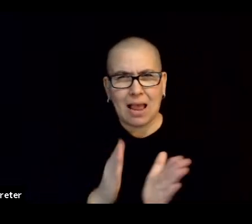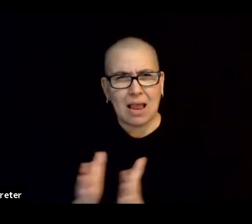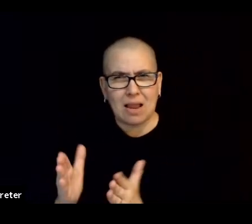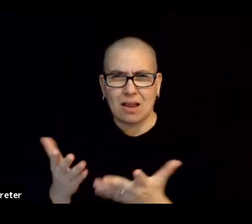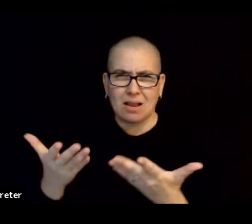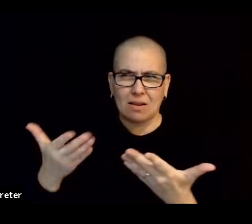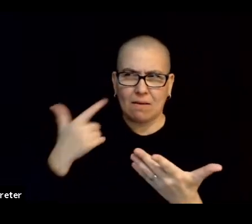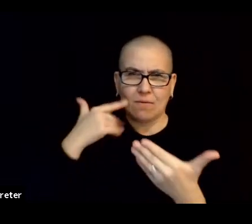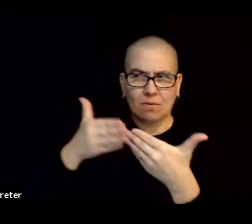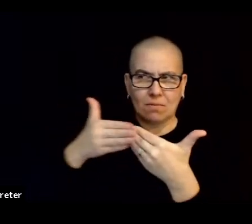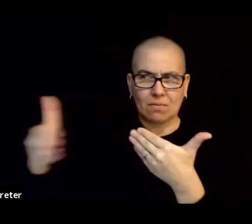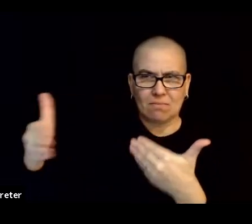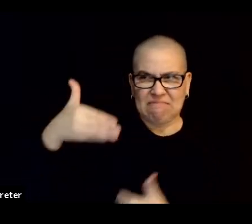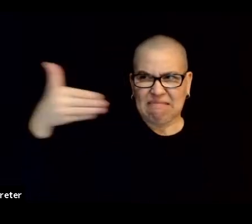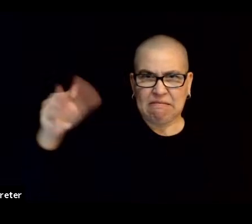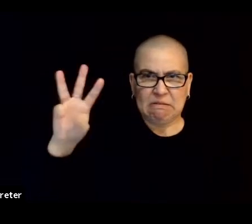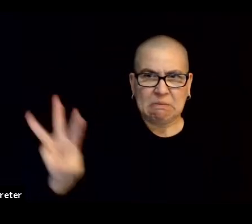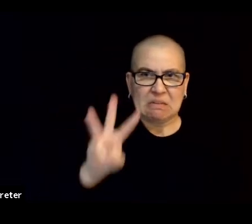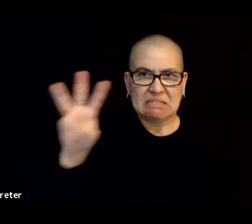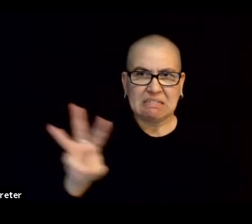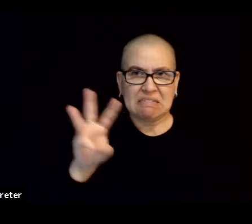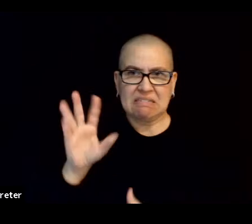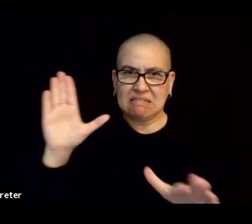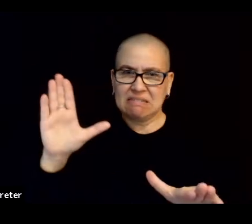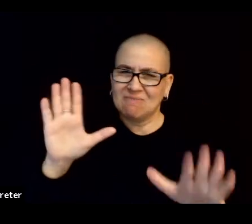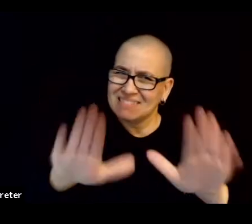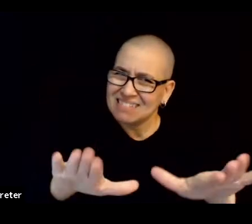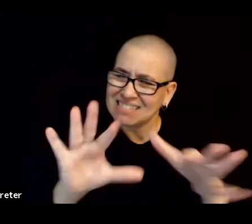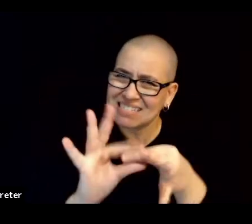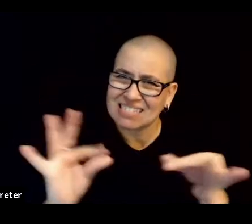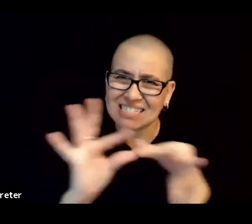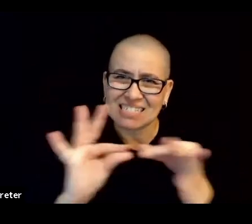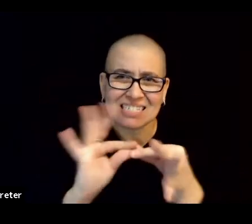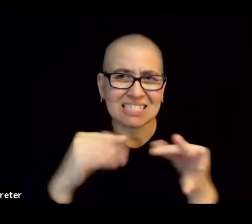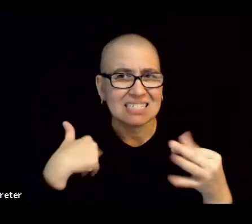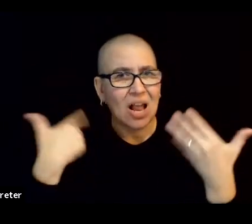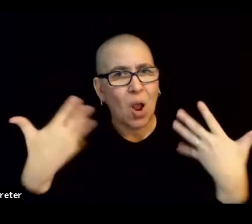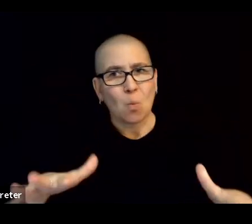here on WCCO and CBSN Minnesota for the very latest on the state's response to the pandemic.